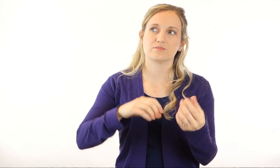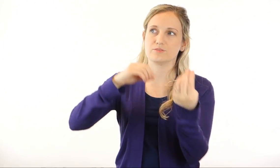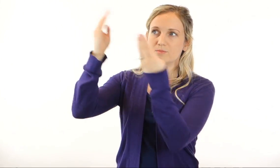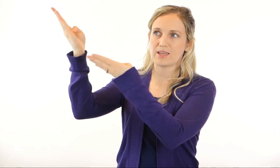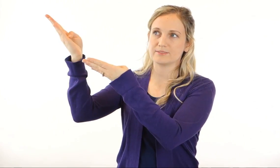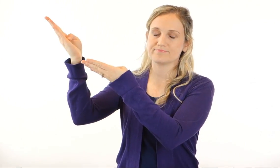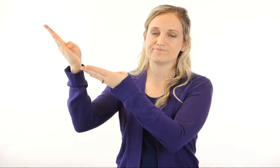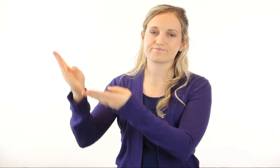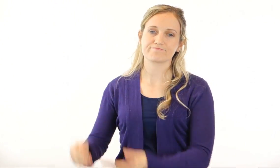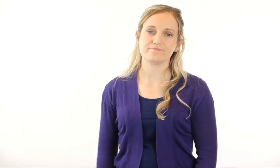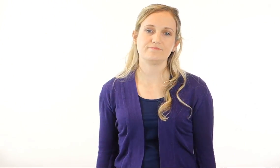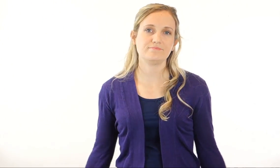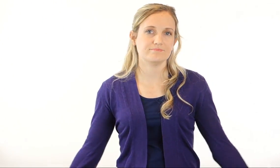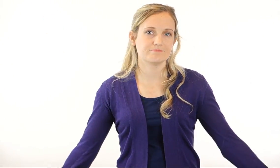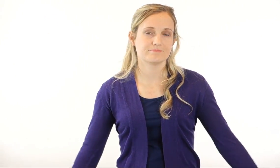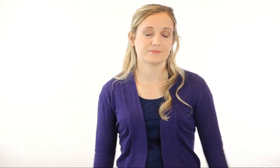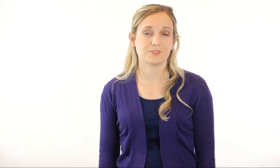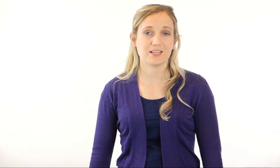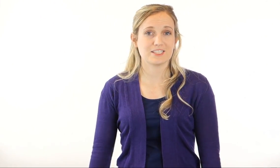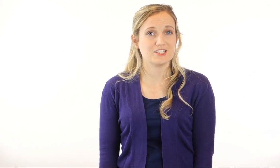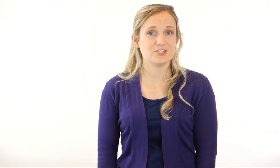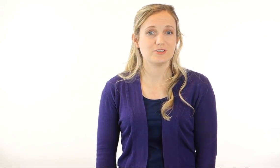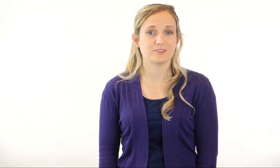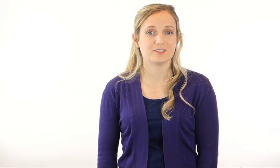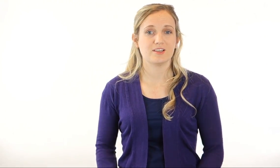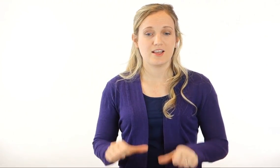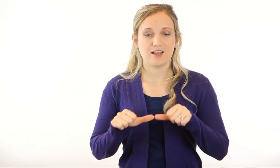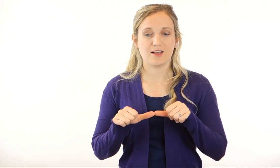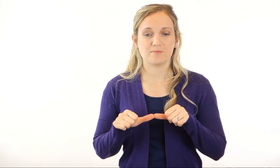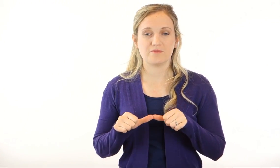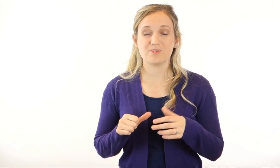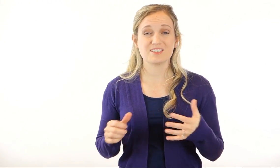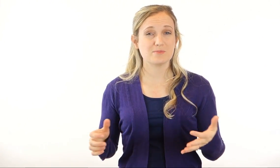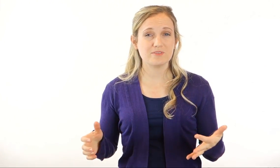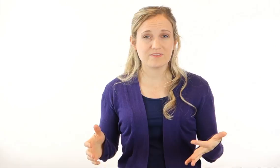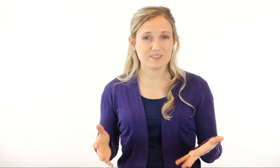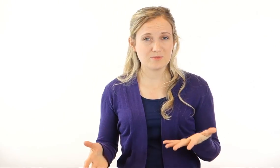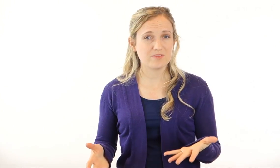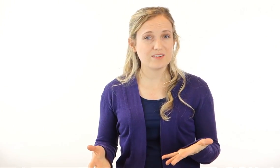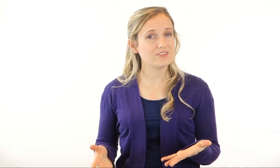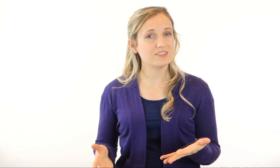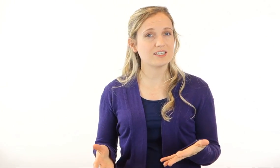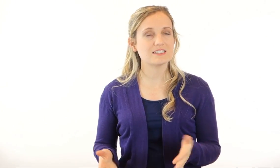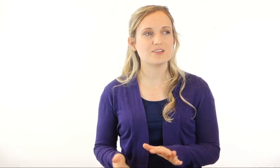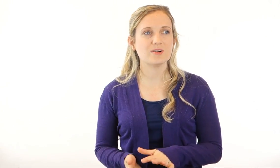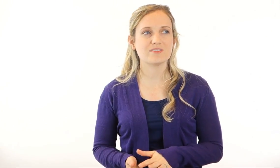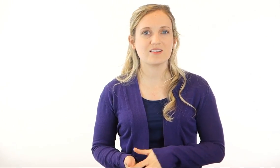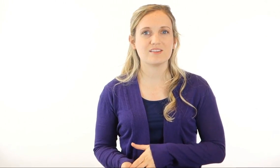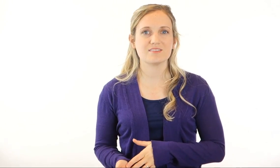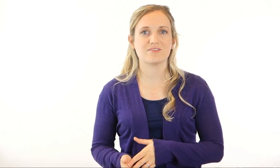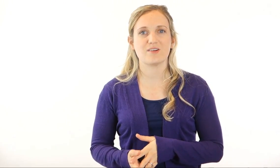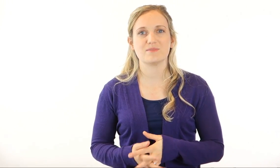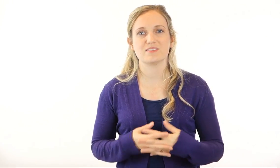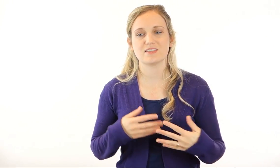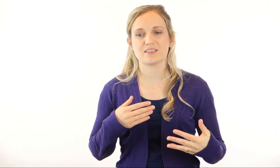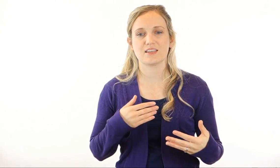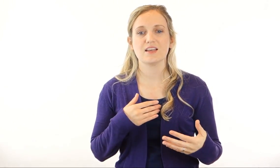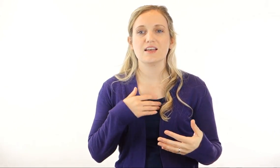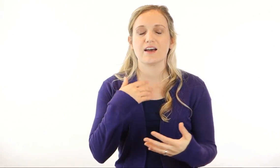to obey. So that's endure. If you want to simplify it for little kids, I know I've got lots of comments like saying, how do